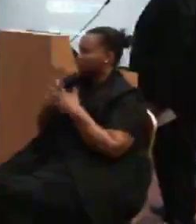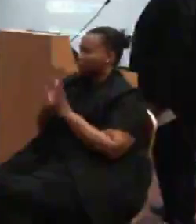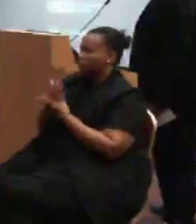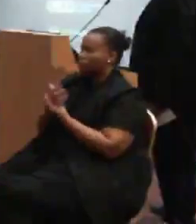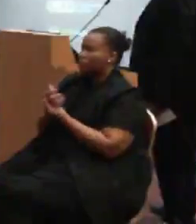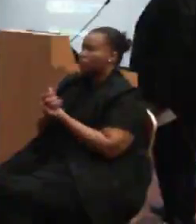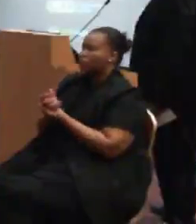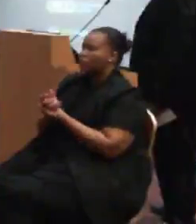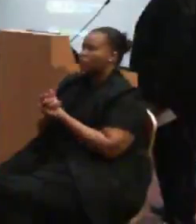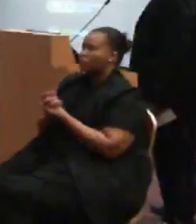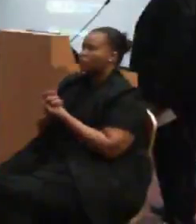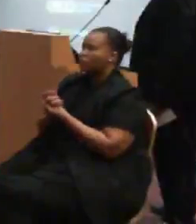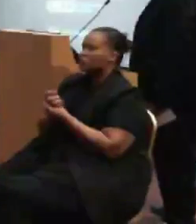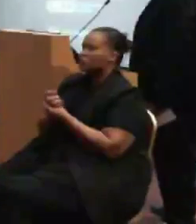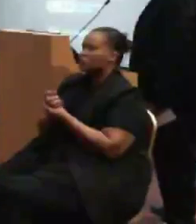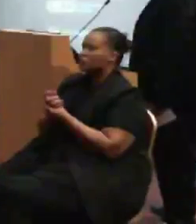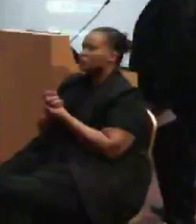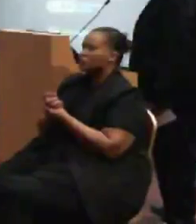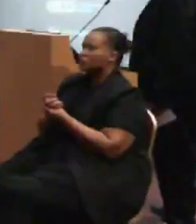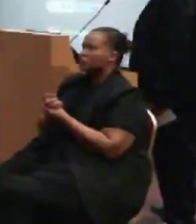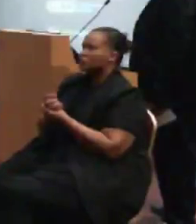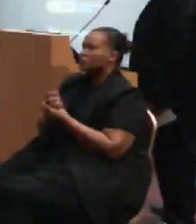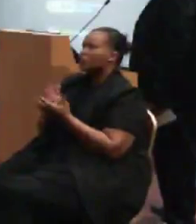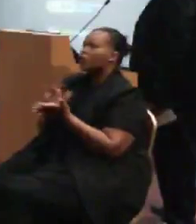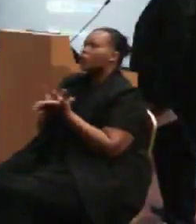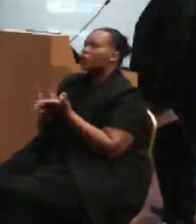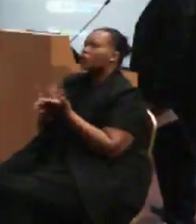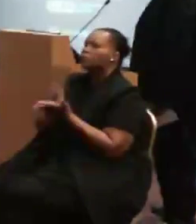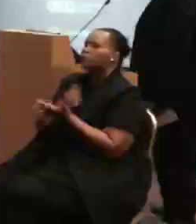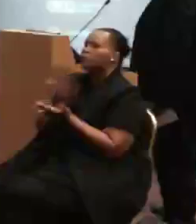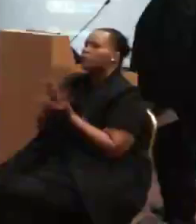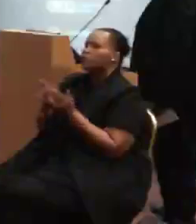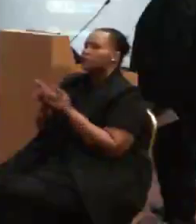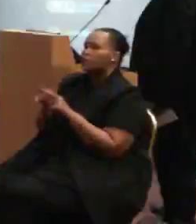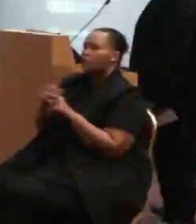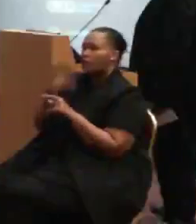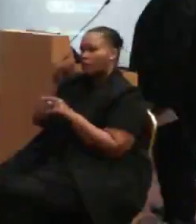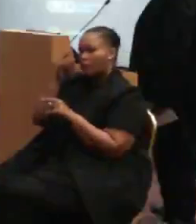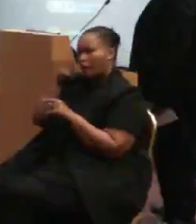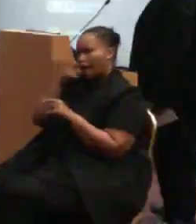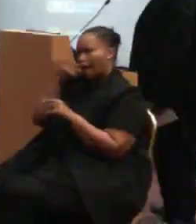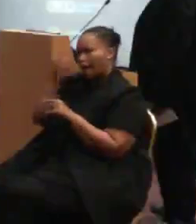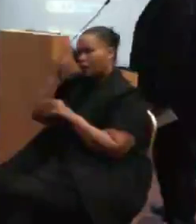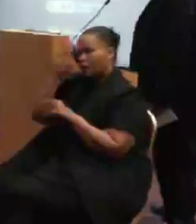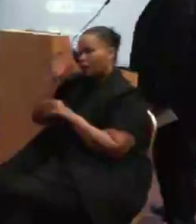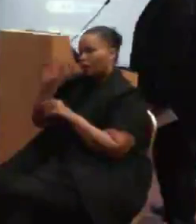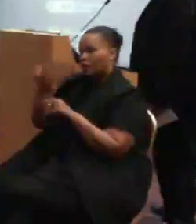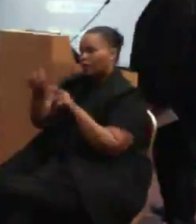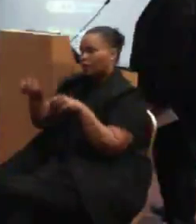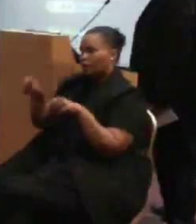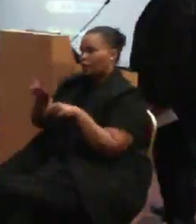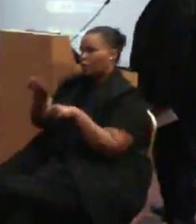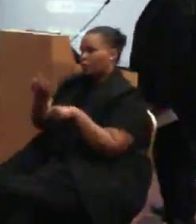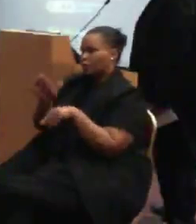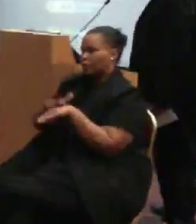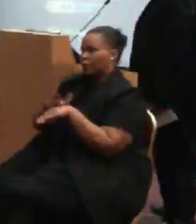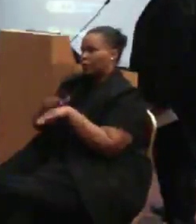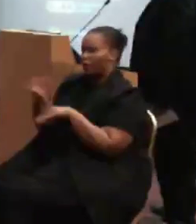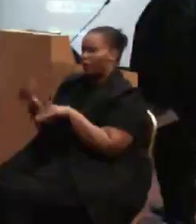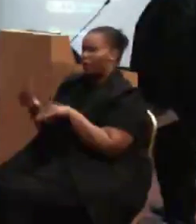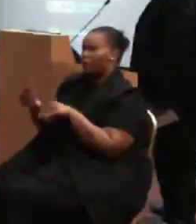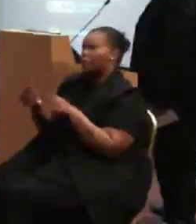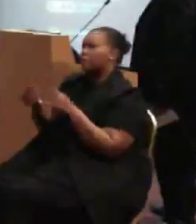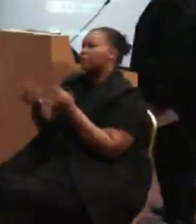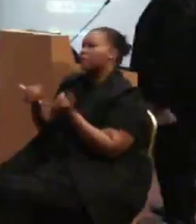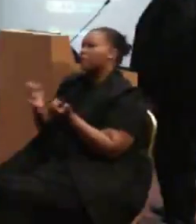similar, but I know we have asked some questions in Cape Town and stuff, but maybe even the calculations, just so